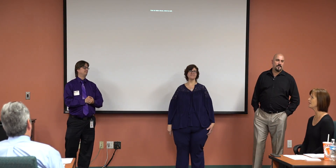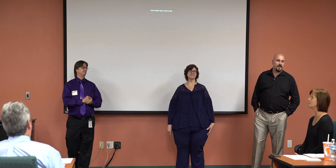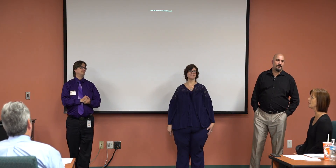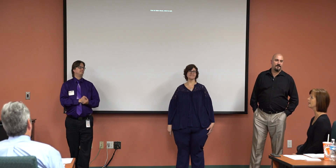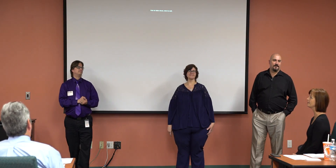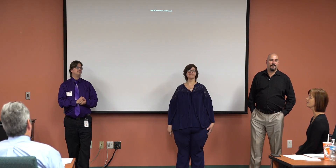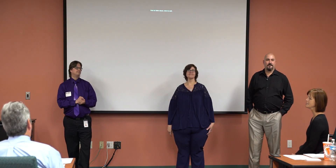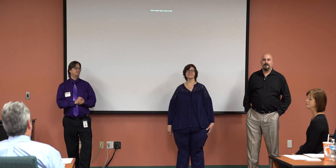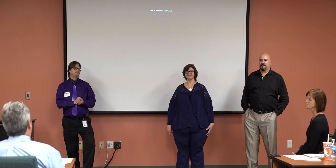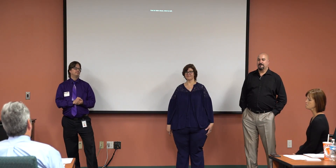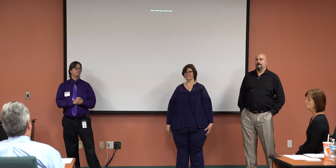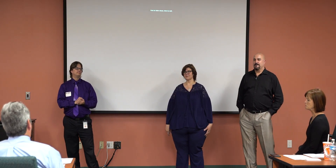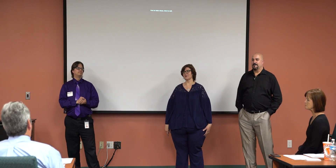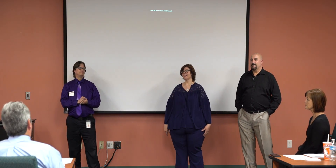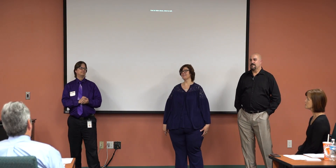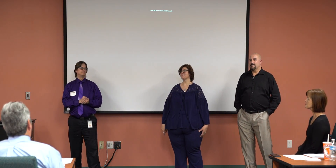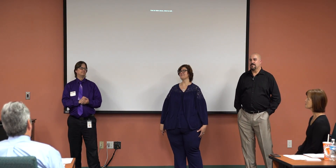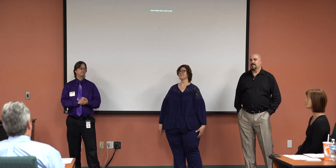Just keep that in mind.